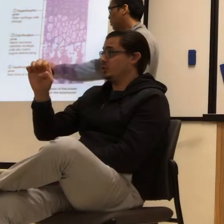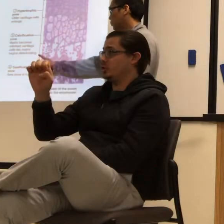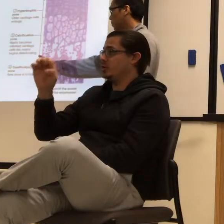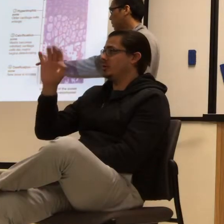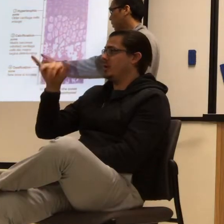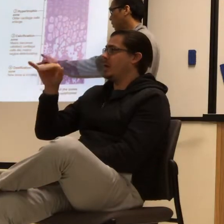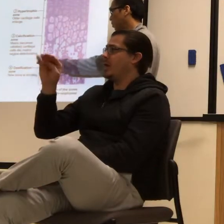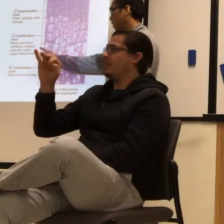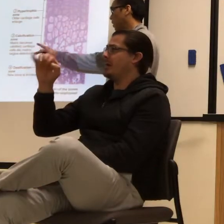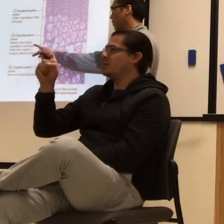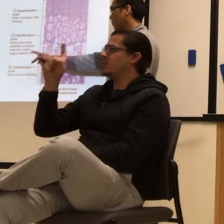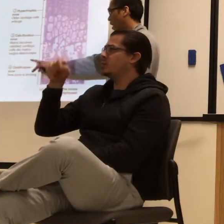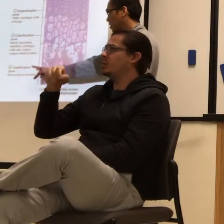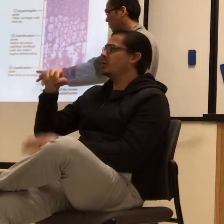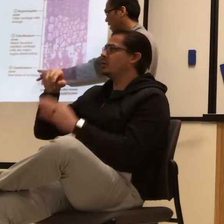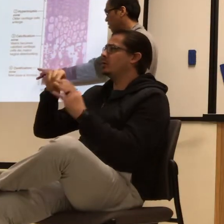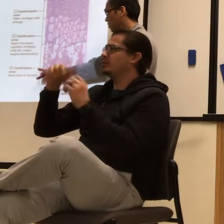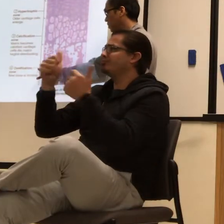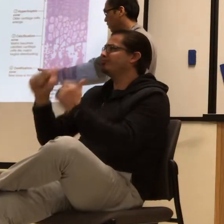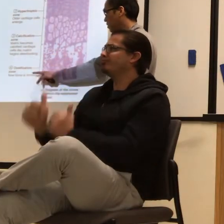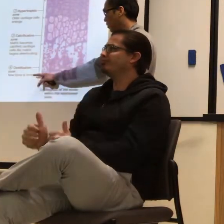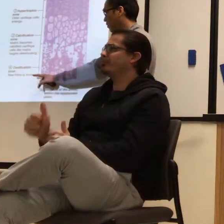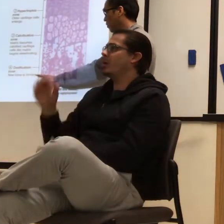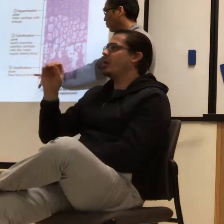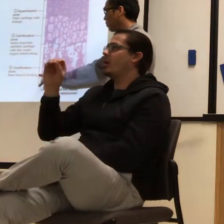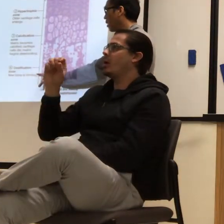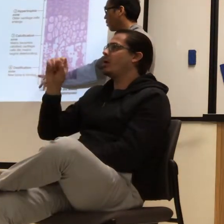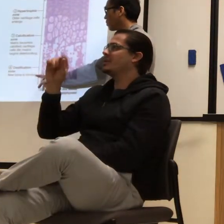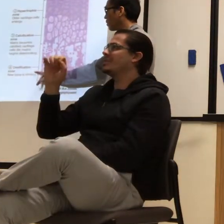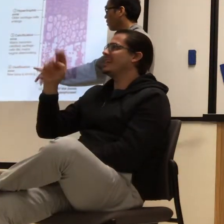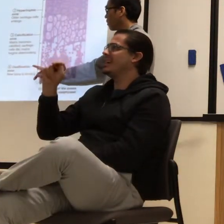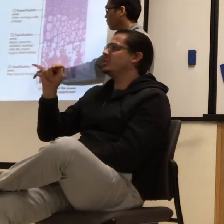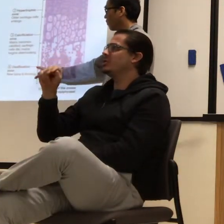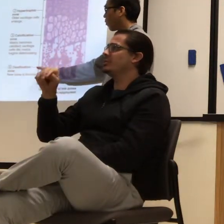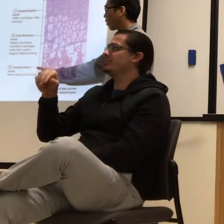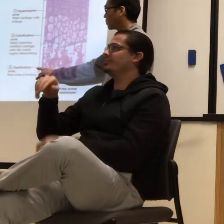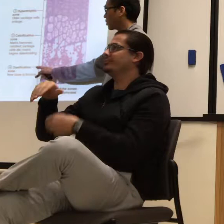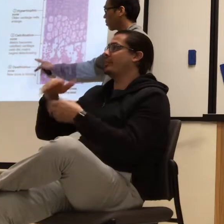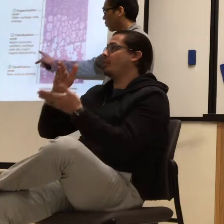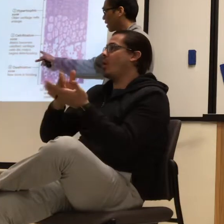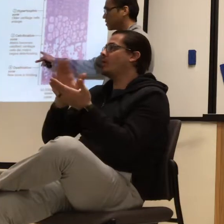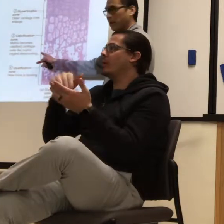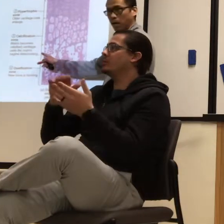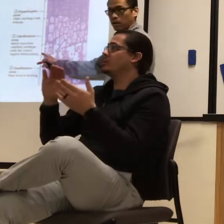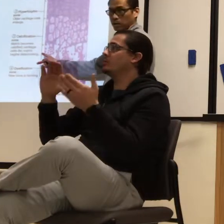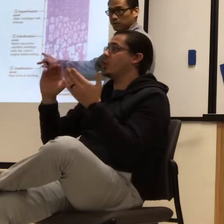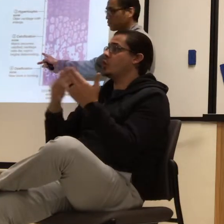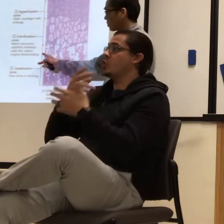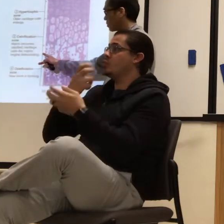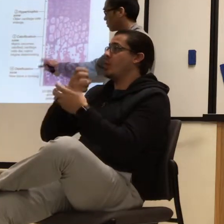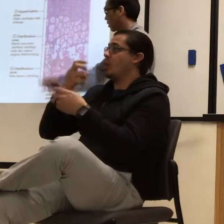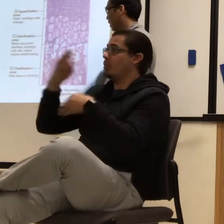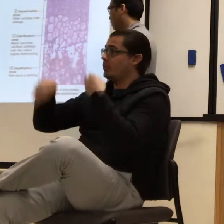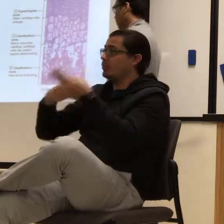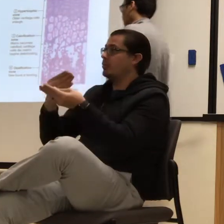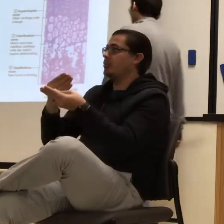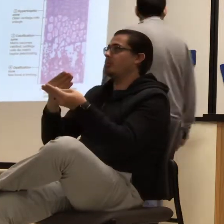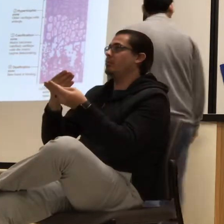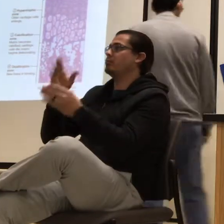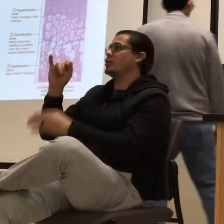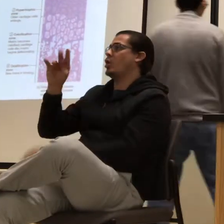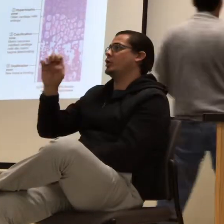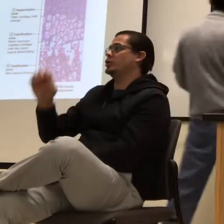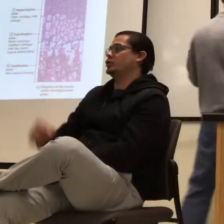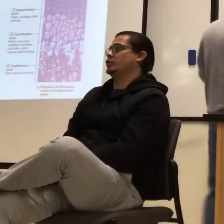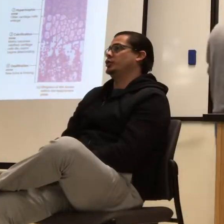that matrix will deteriorate, and then the ossification zone is when the new bone forms to replace that cartilage. Okay?